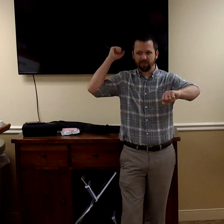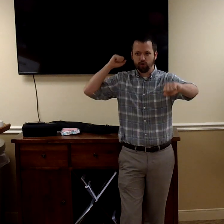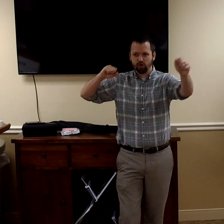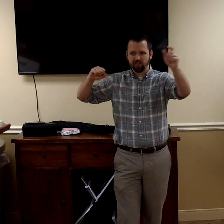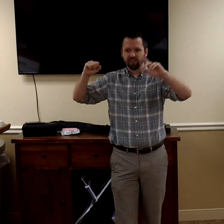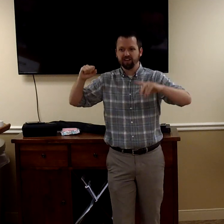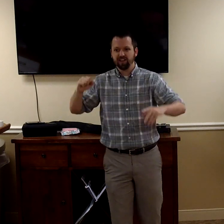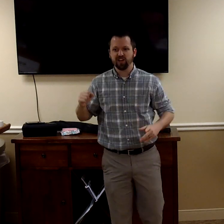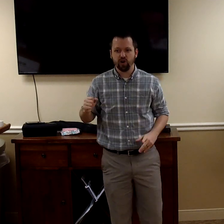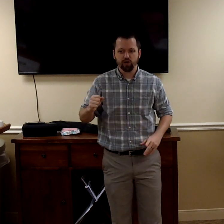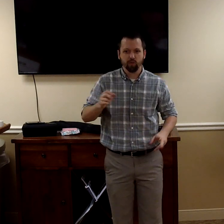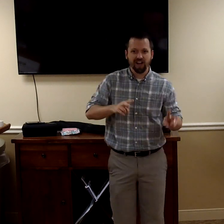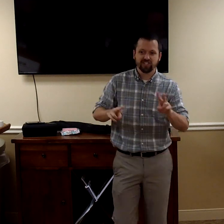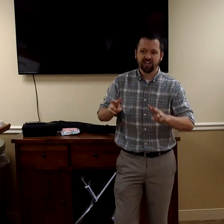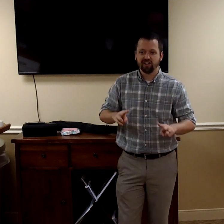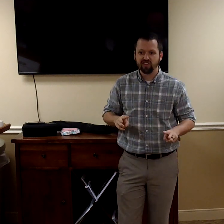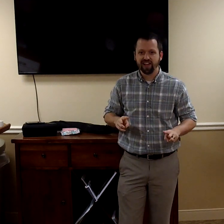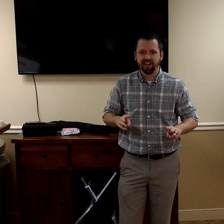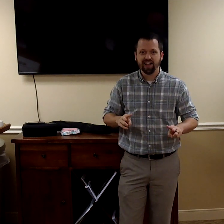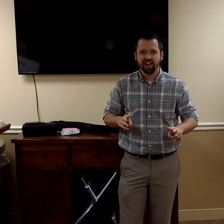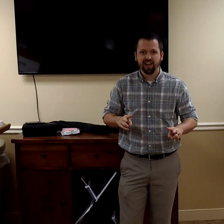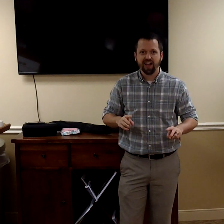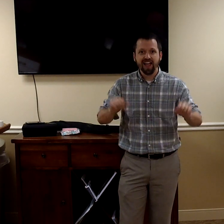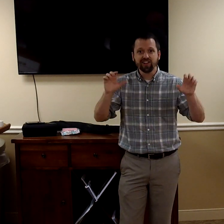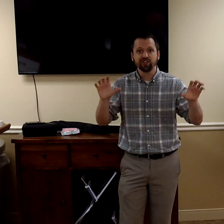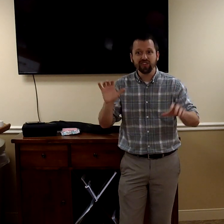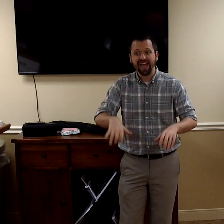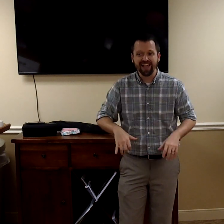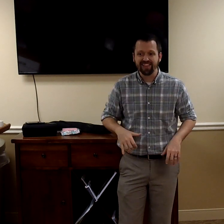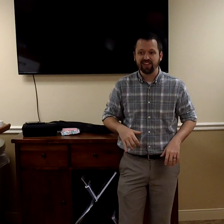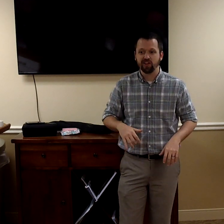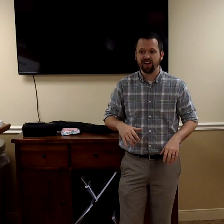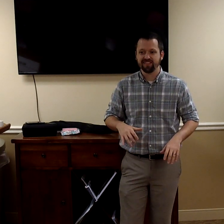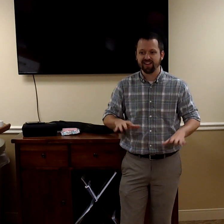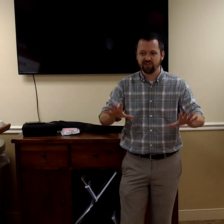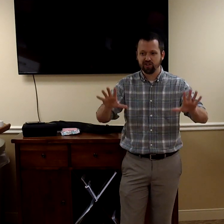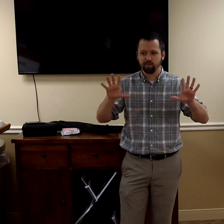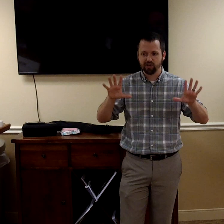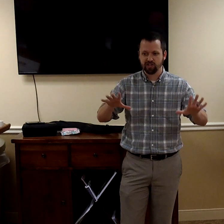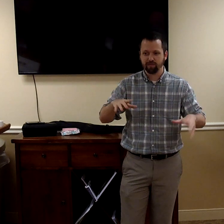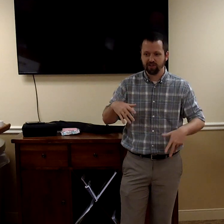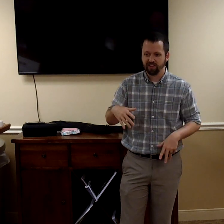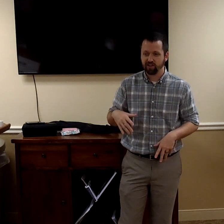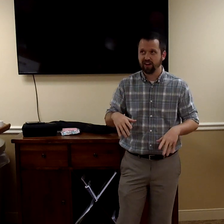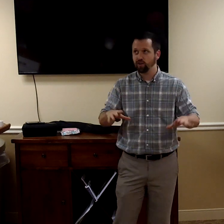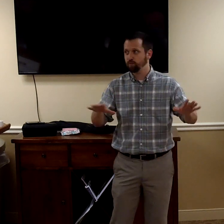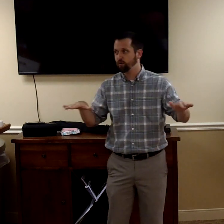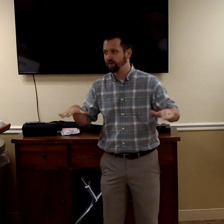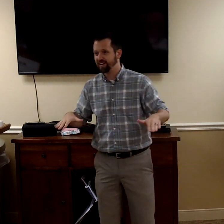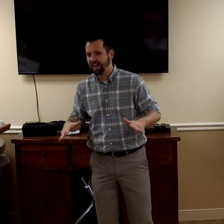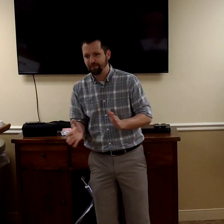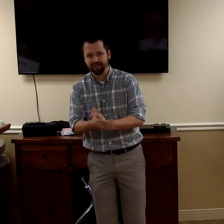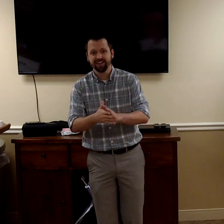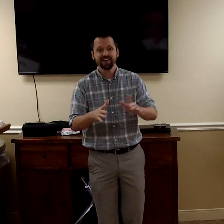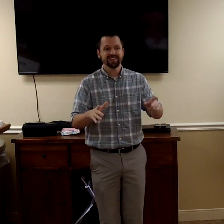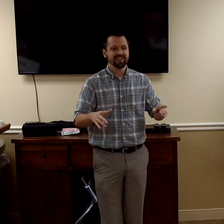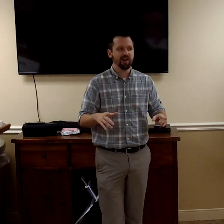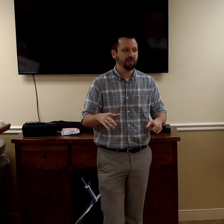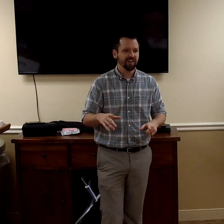obstacles, and you watch it, and you're like, I could do that, and then you go outside and try to do a push up, and you're like, all right, nope, not gonna happen. So Did you see the